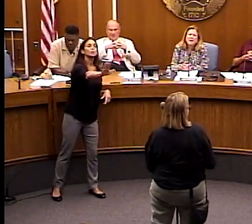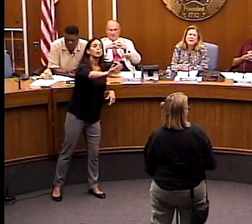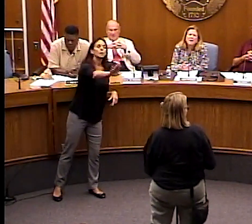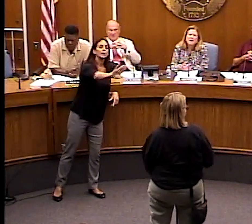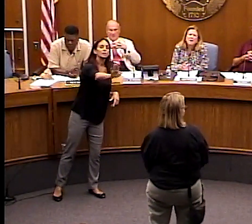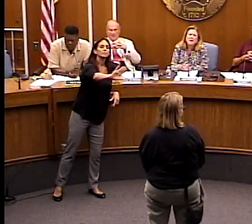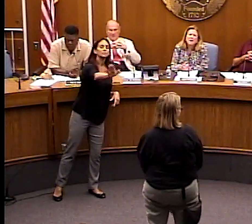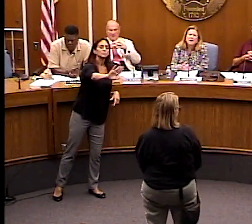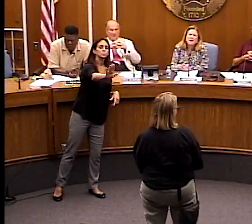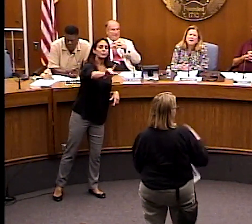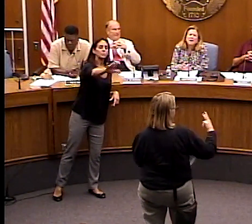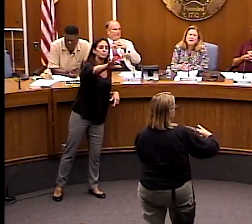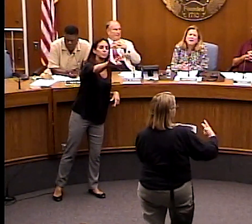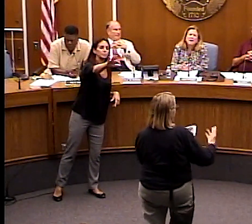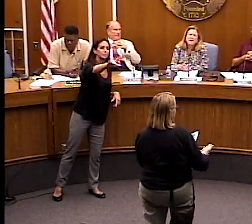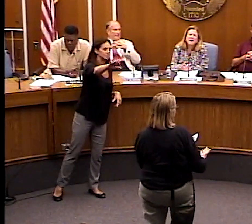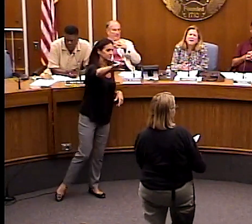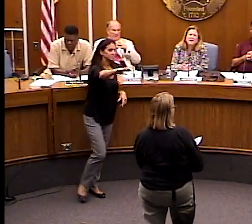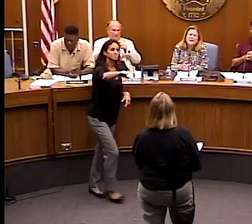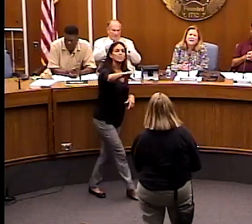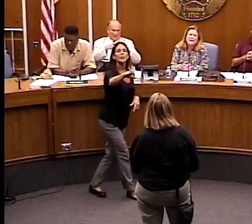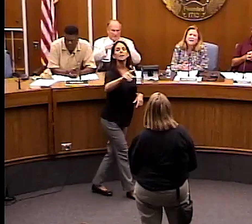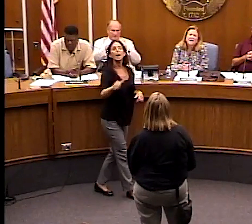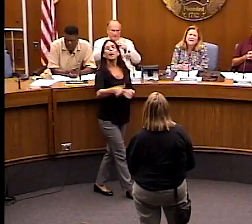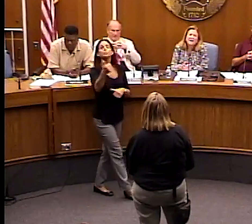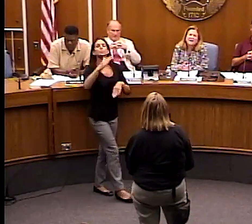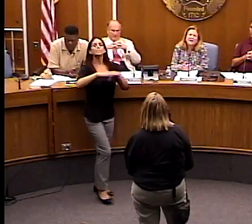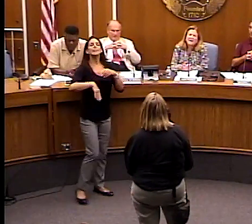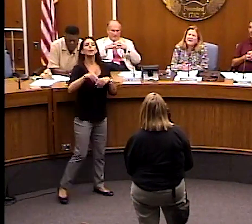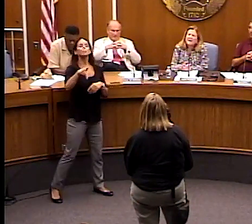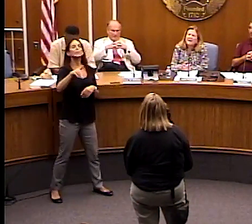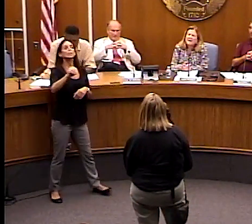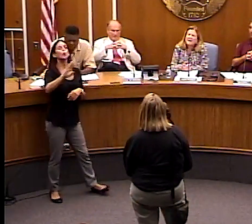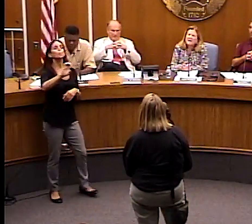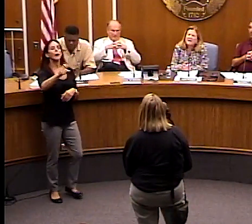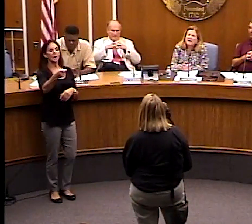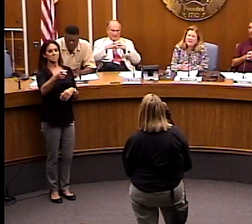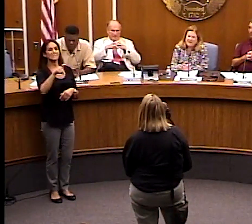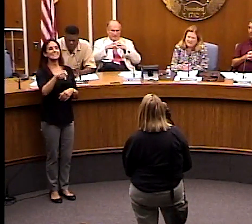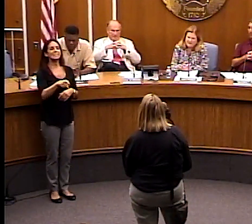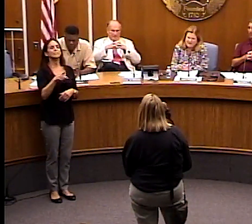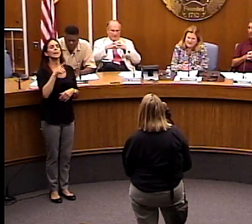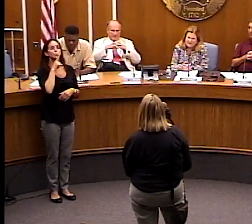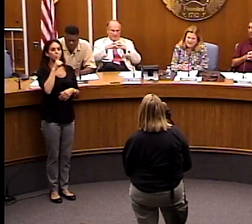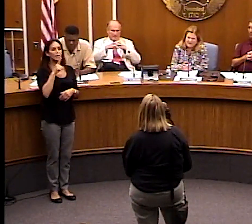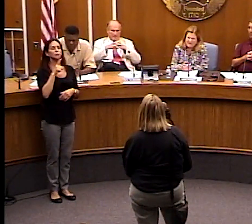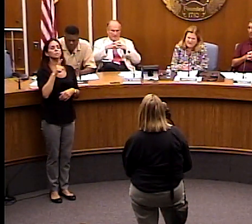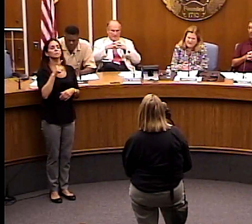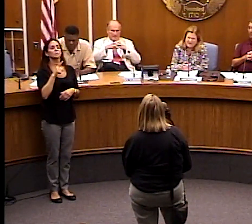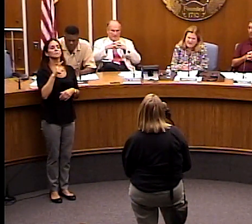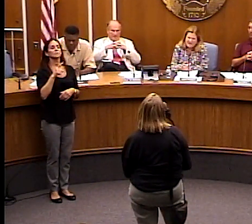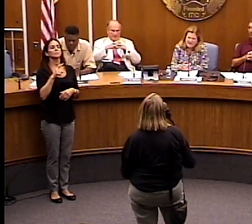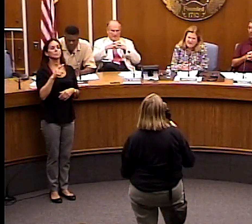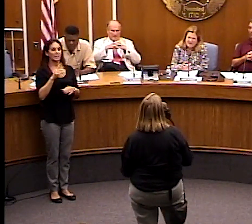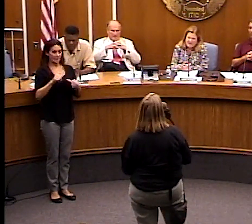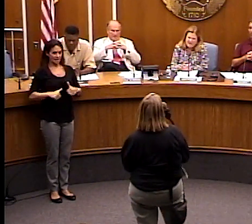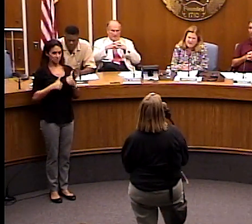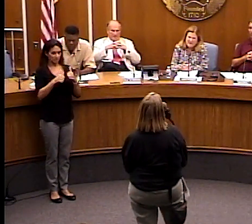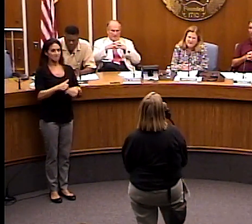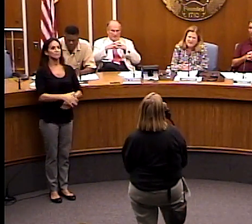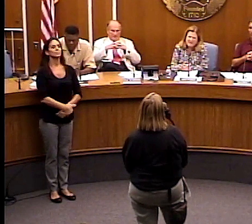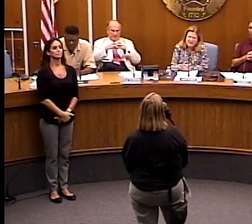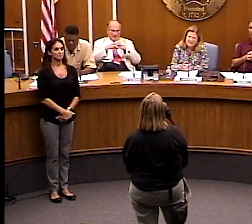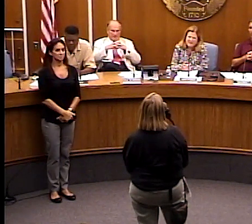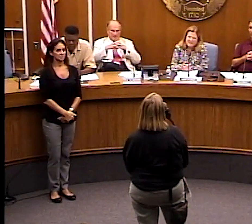in this town. Okay. I'm a visitor here. Other than a P.O. box, they need a real... That's